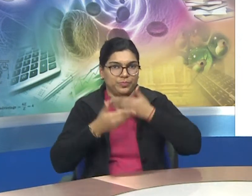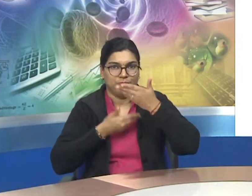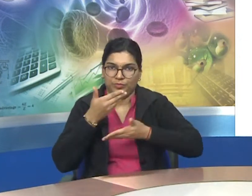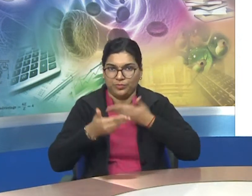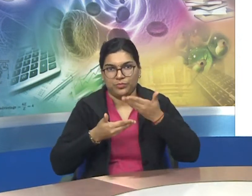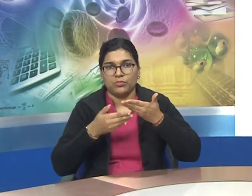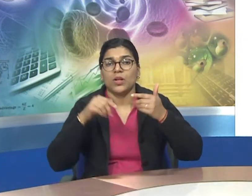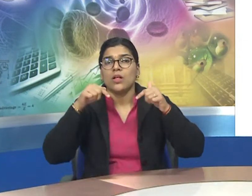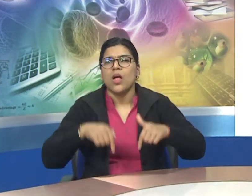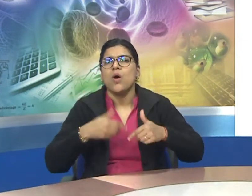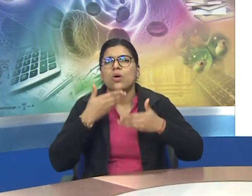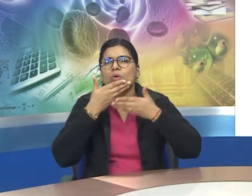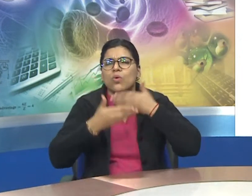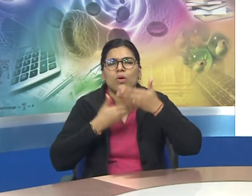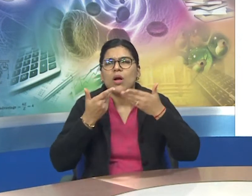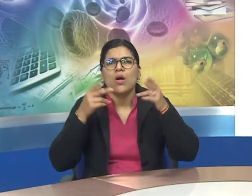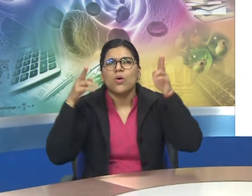Now we will begin the grammar part.